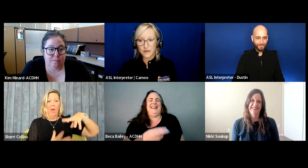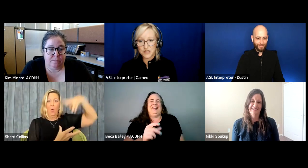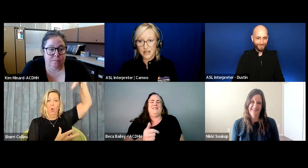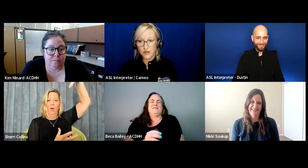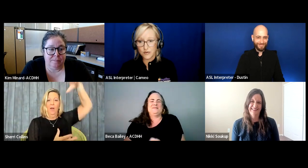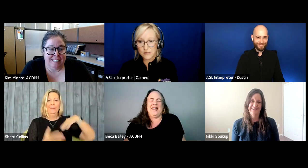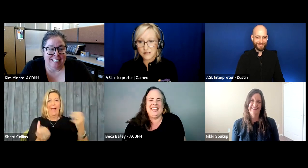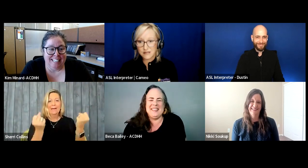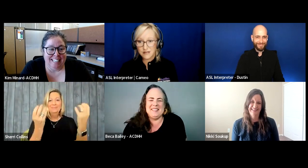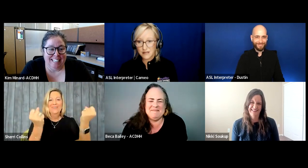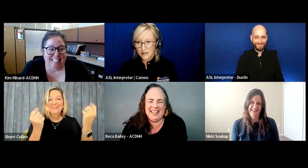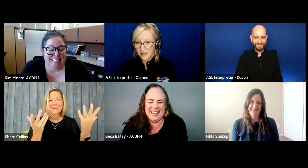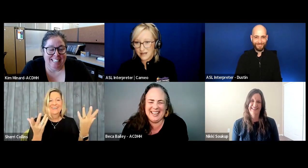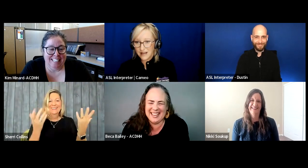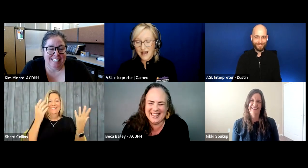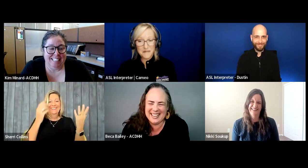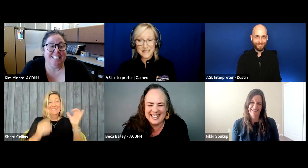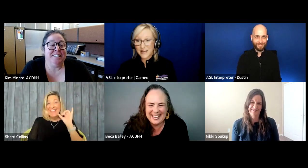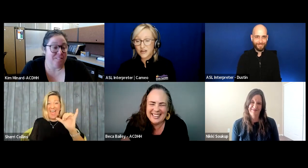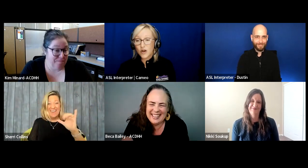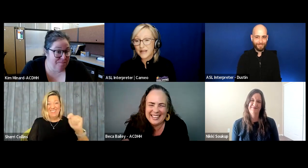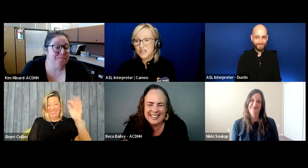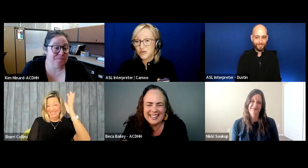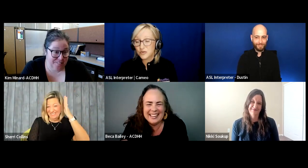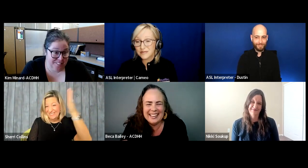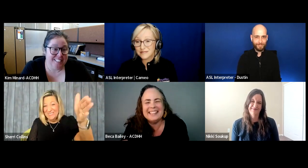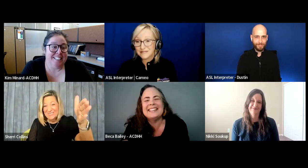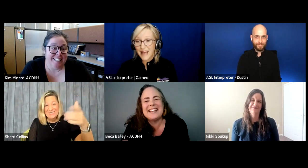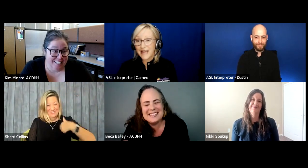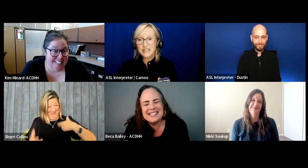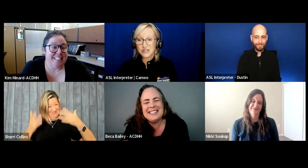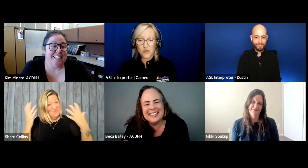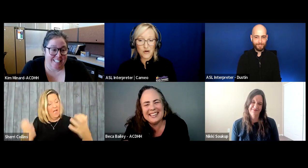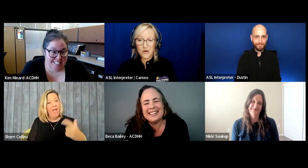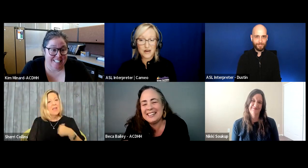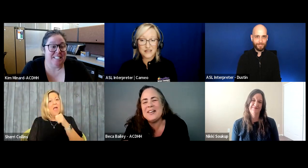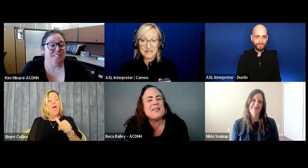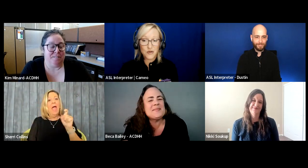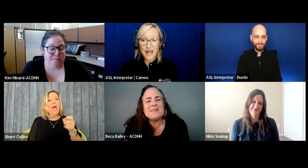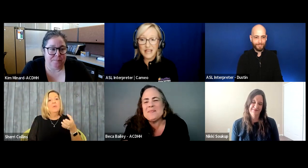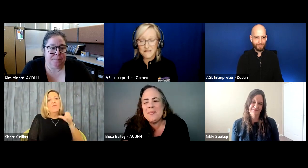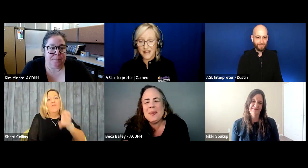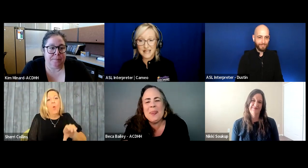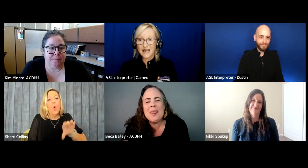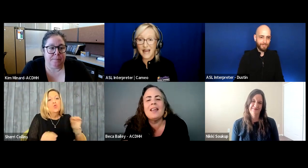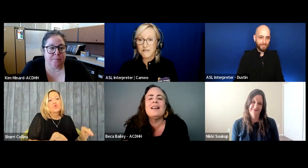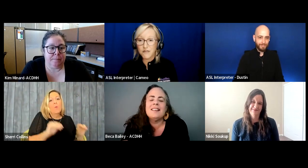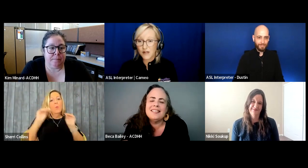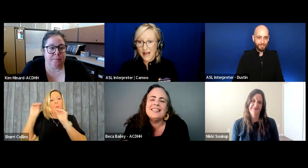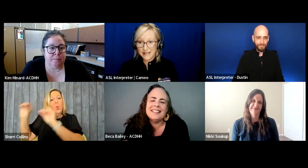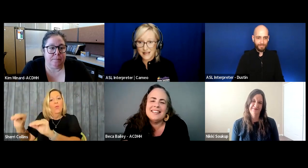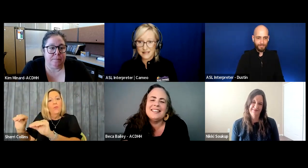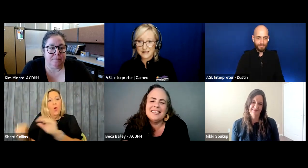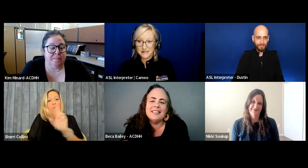the language that I use. It means I could go into any store or go to any event and have